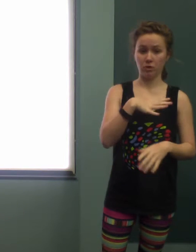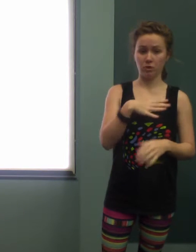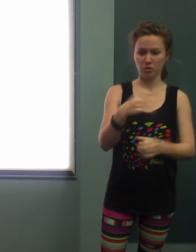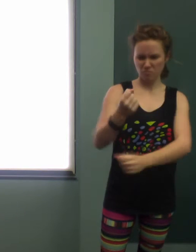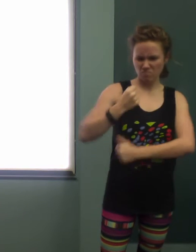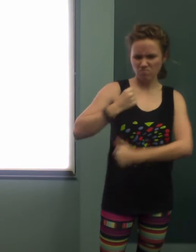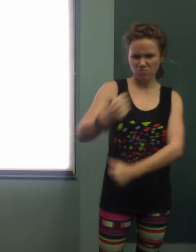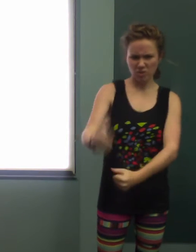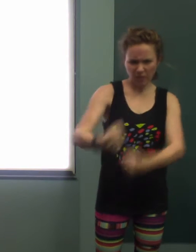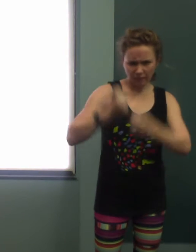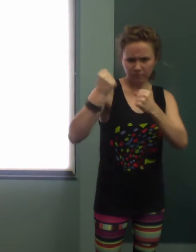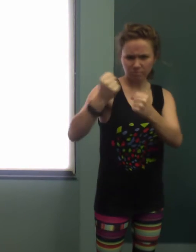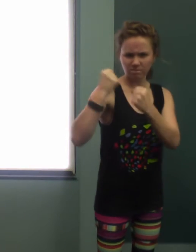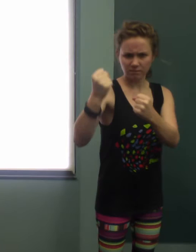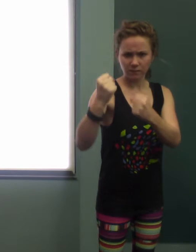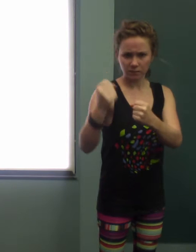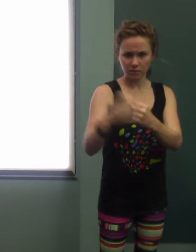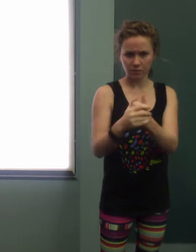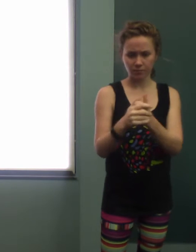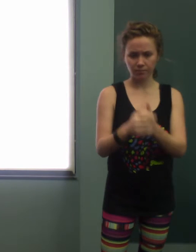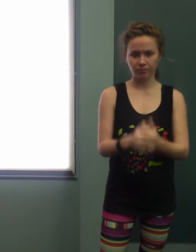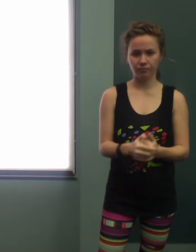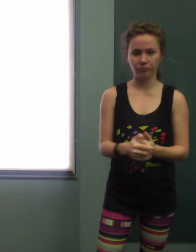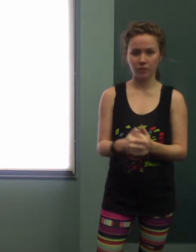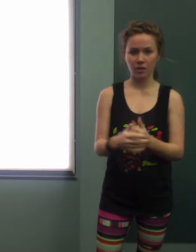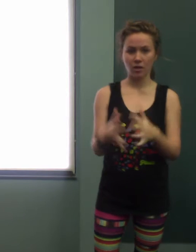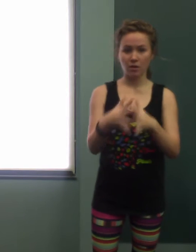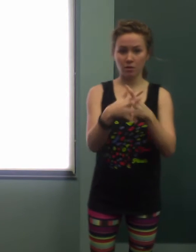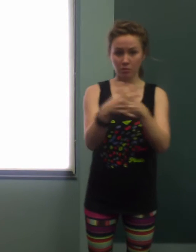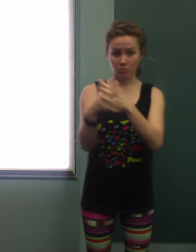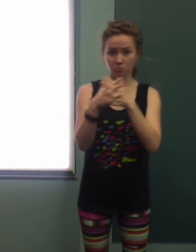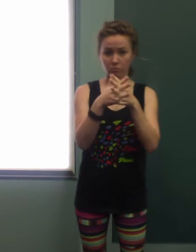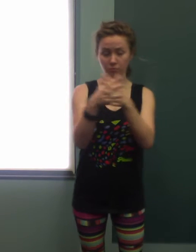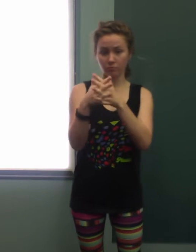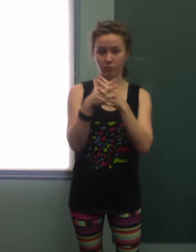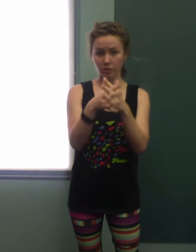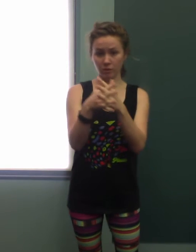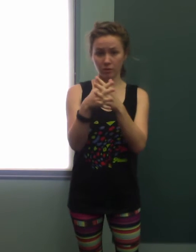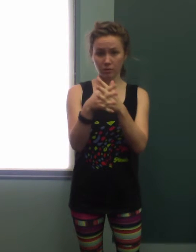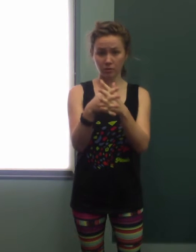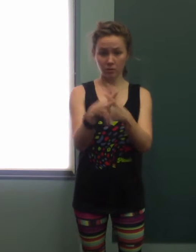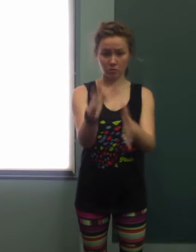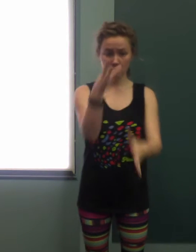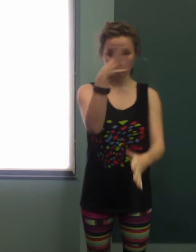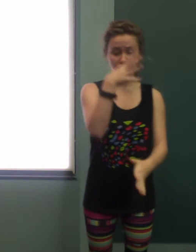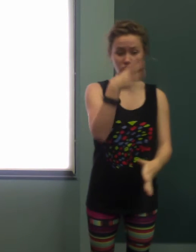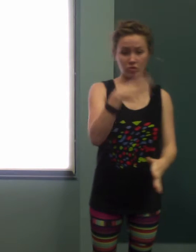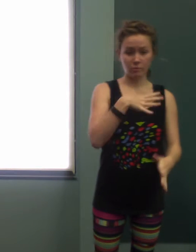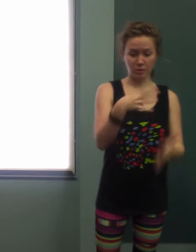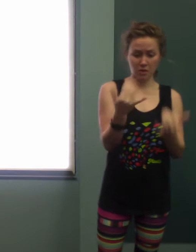found themselves a profession outside of teaching and midwifery,